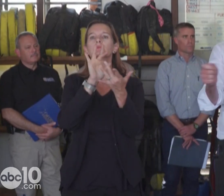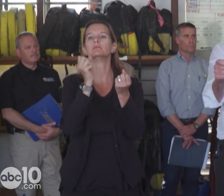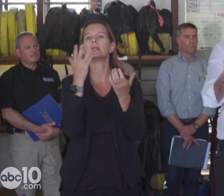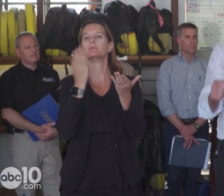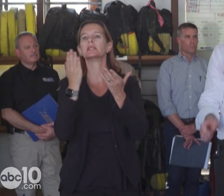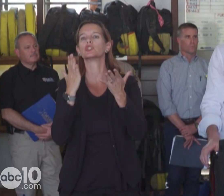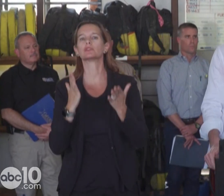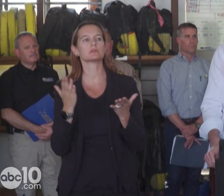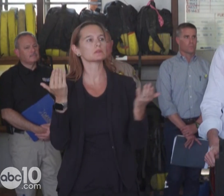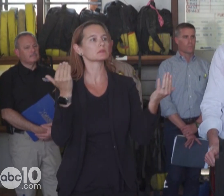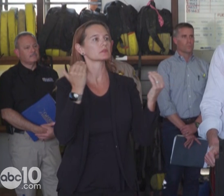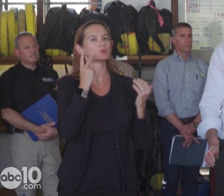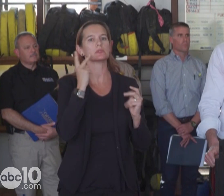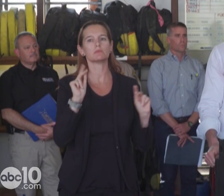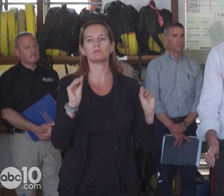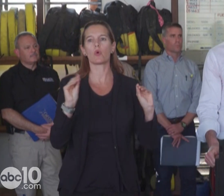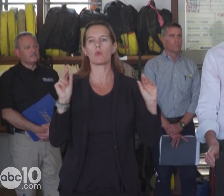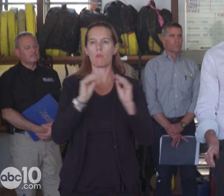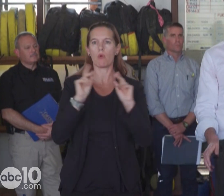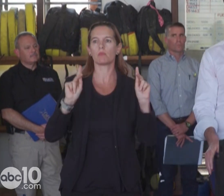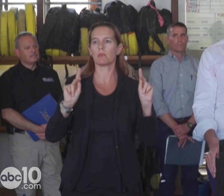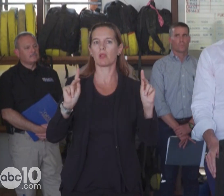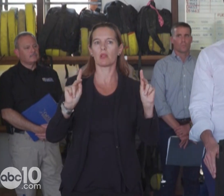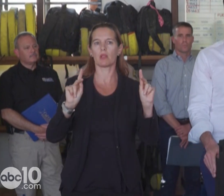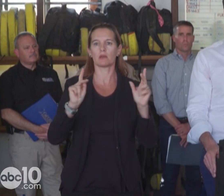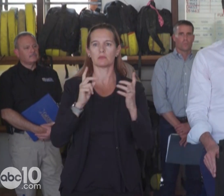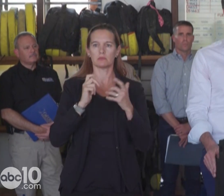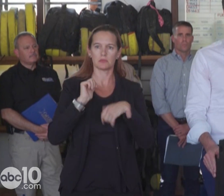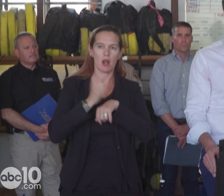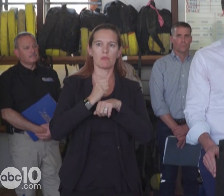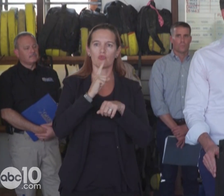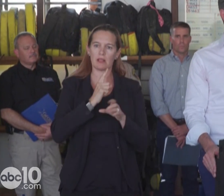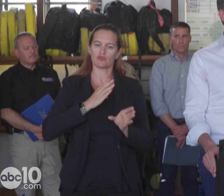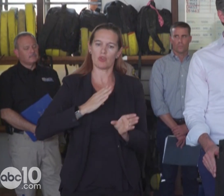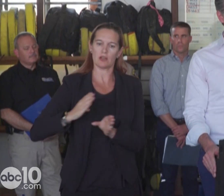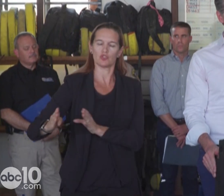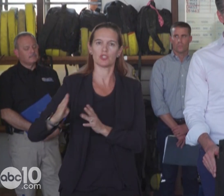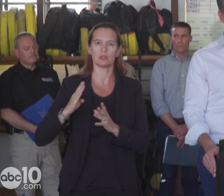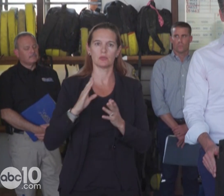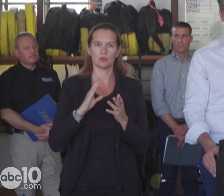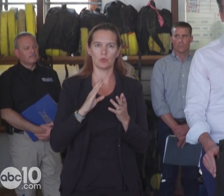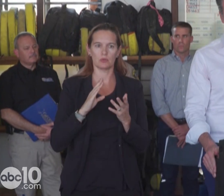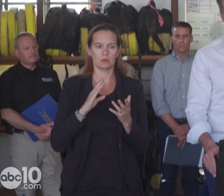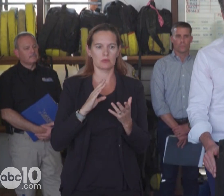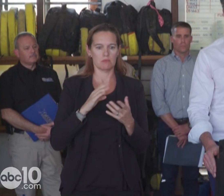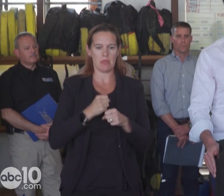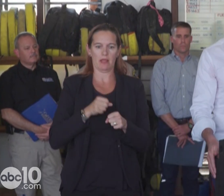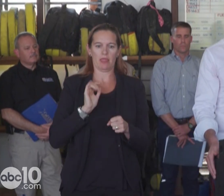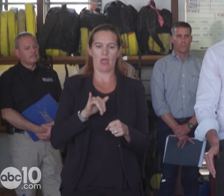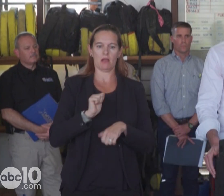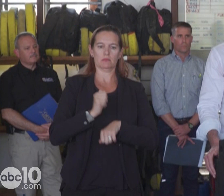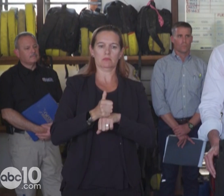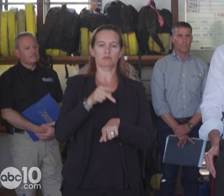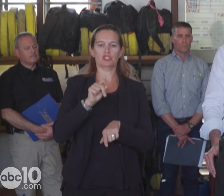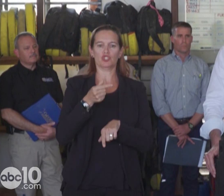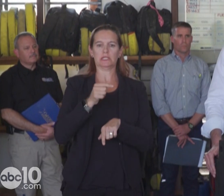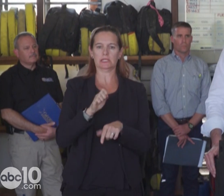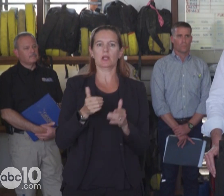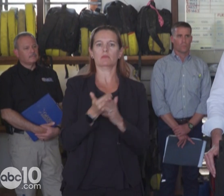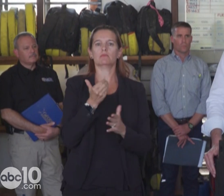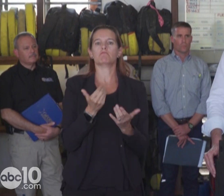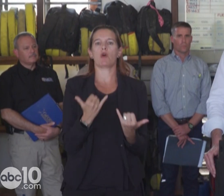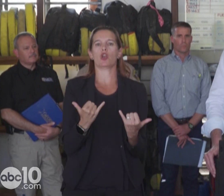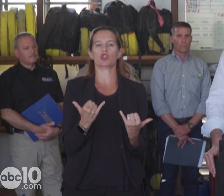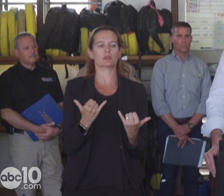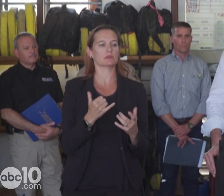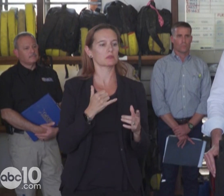see more people enter this space and provide creative strategies to modernize this entity and determine whether or not it's simply too big.